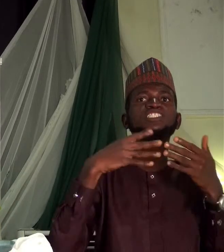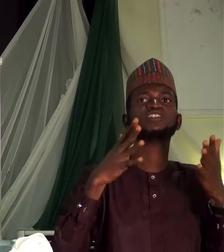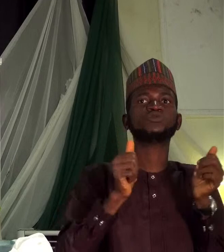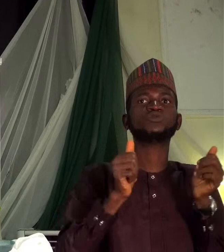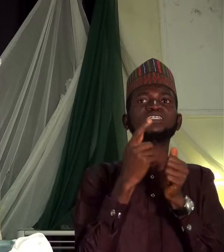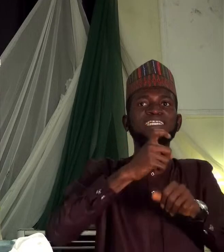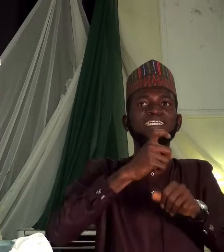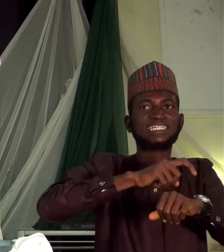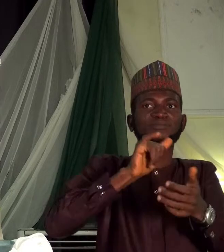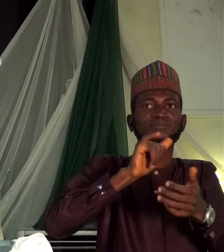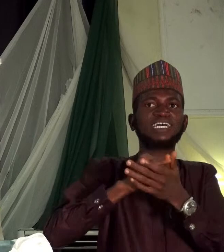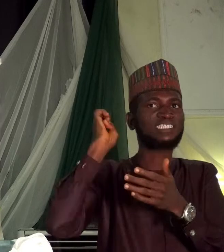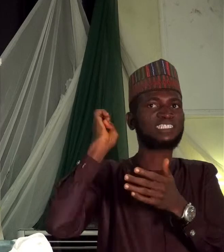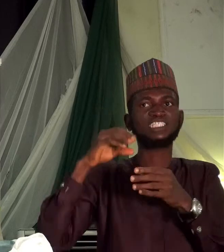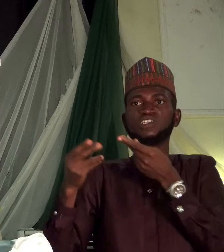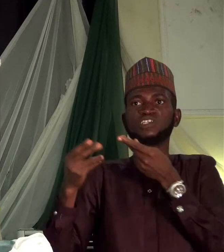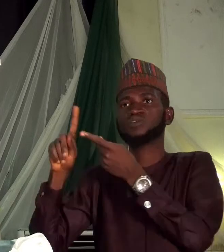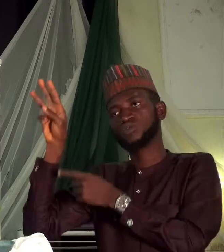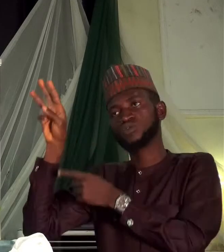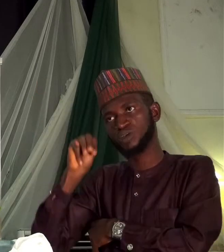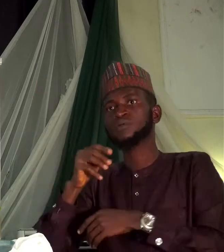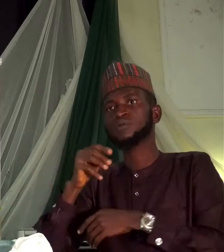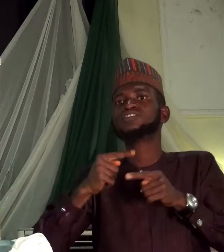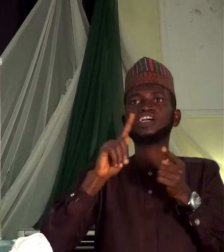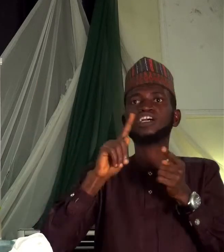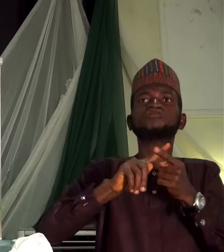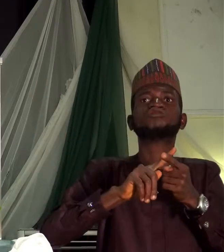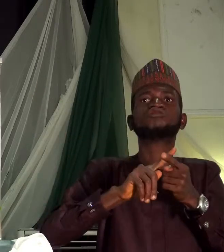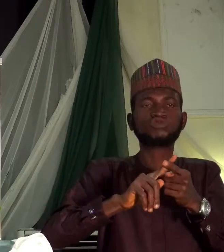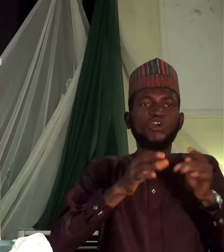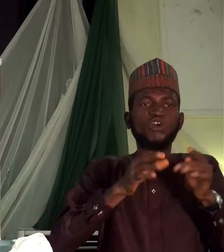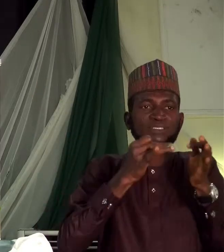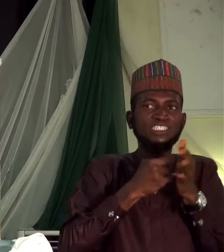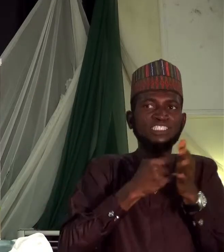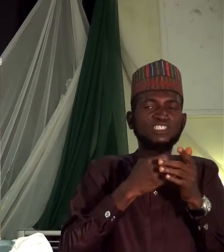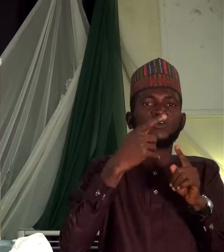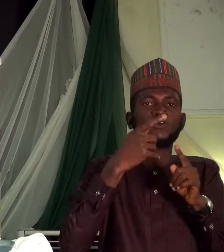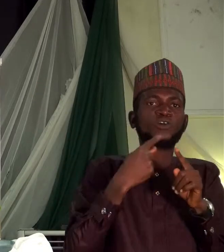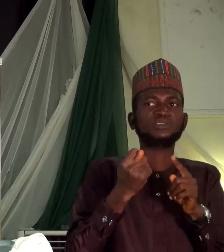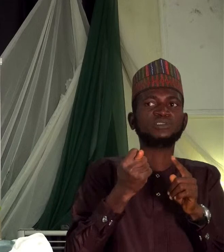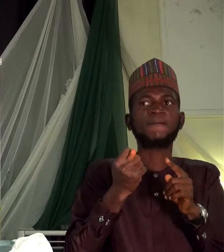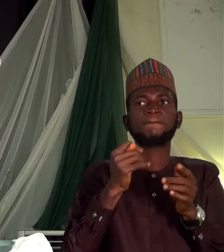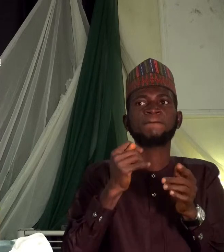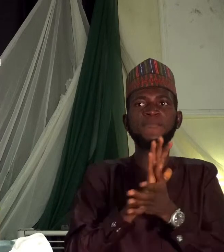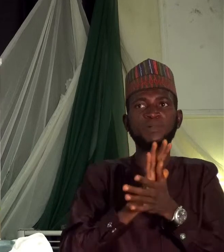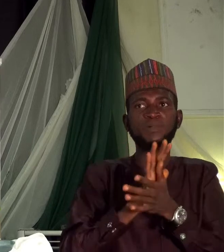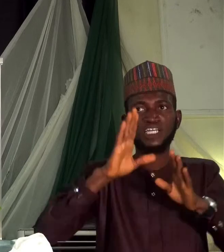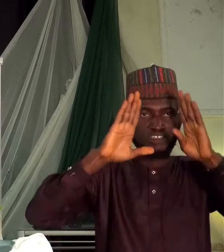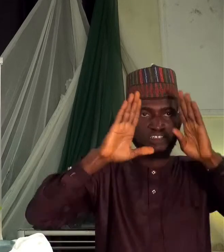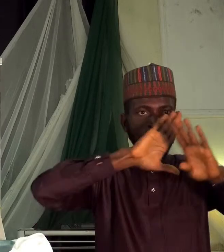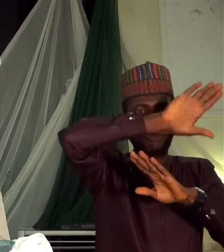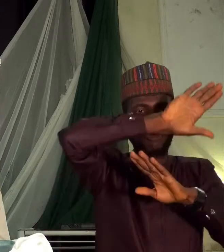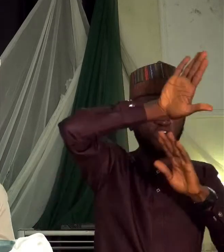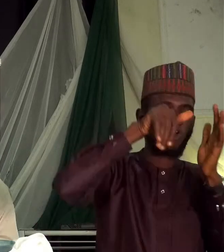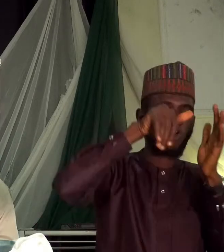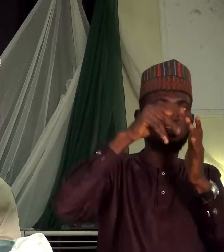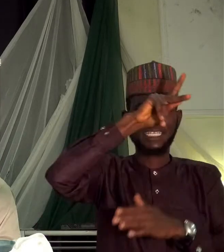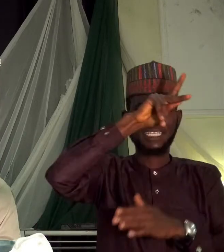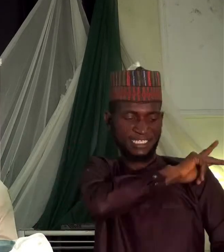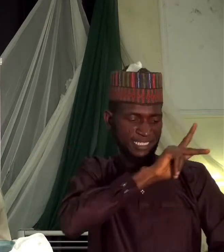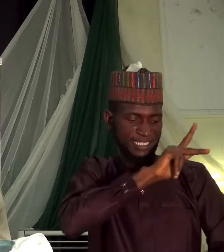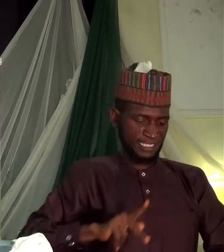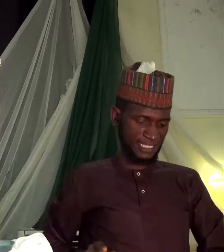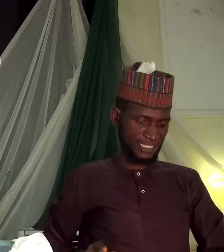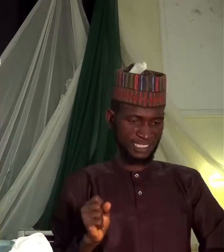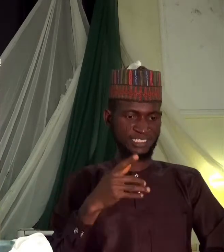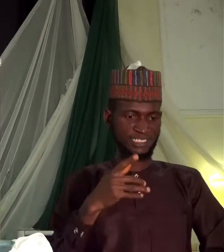to me. So I will try my possible best to read out from the paper. Mo ki gbogbo awon baba wa kabiyesi baba